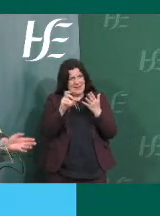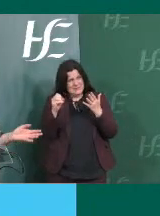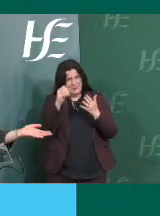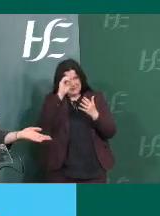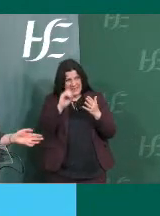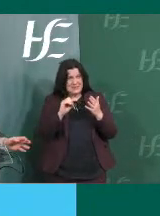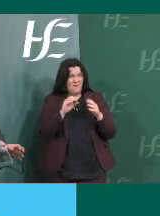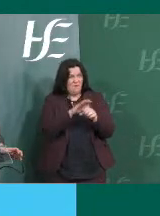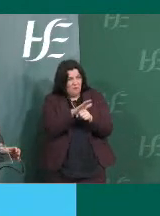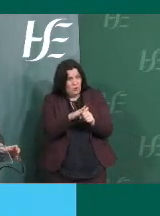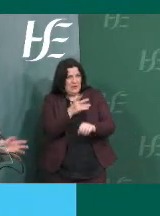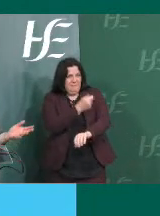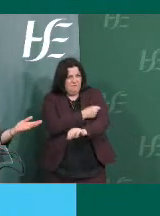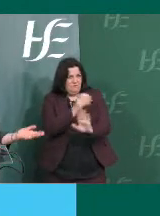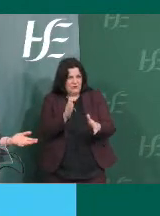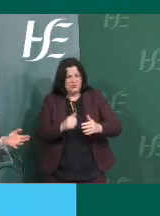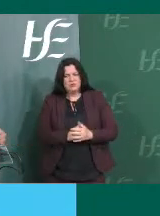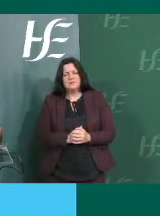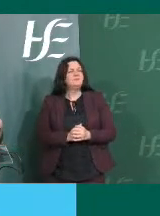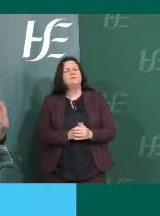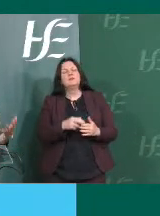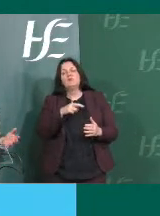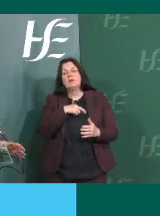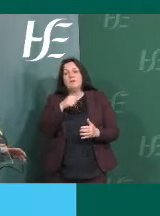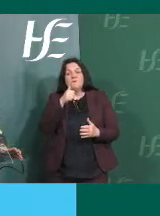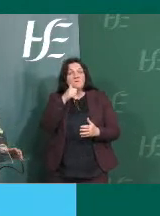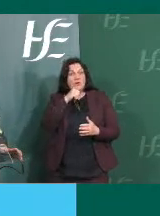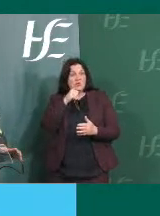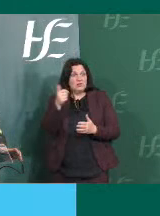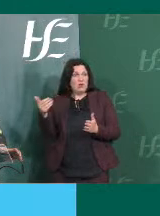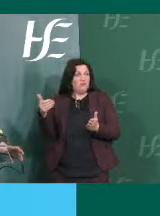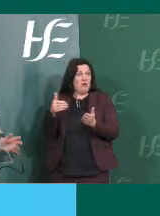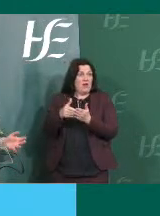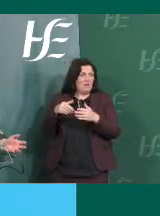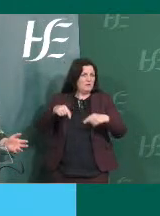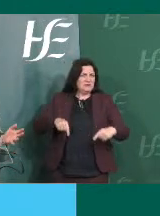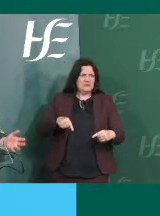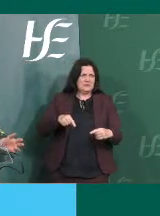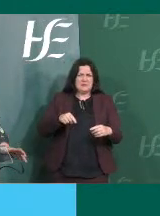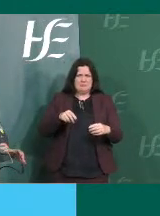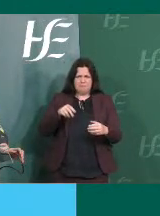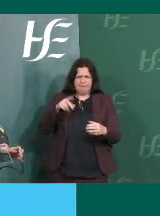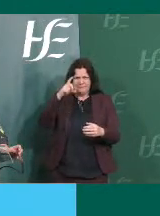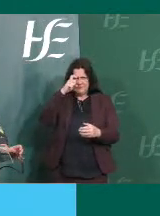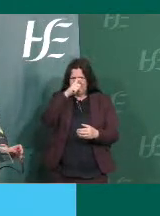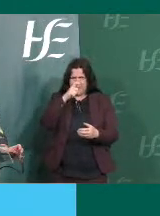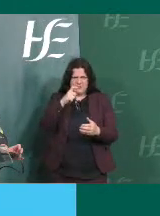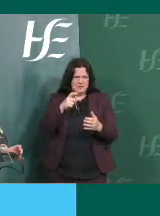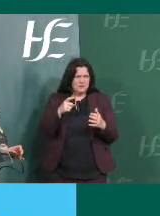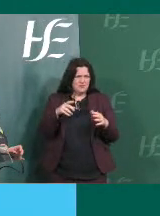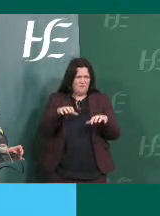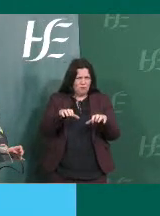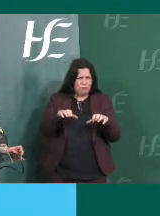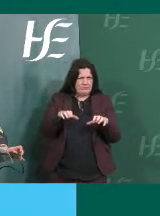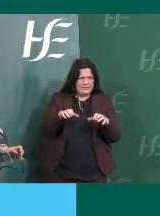Obviously, as was mentioned, the vaccines, when they first arrive, they're kept in very difficult conditions at very low temperatures. They're in